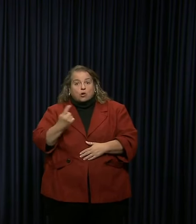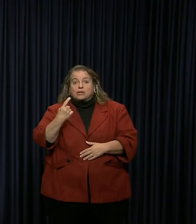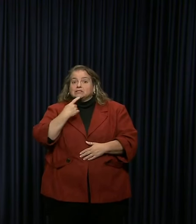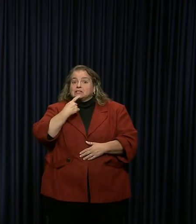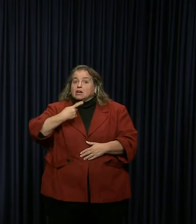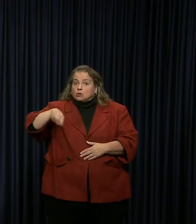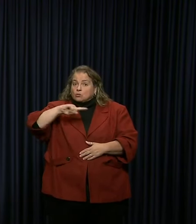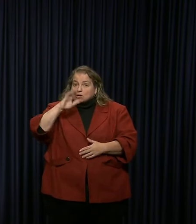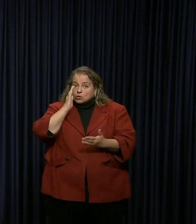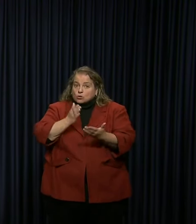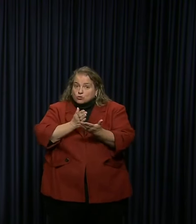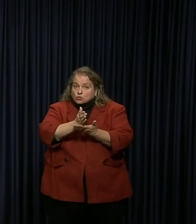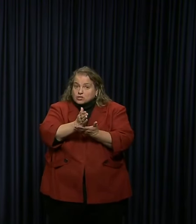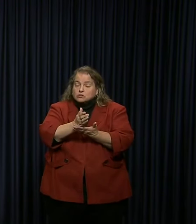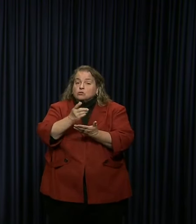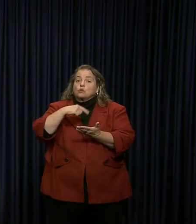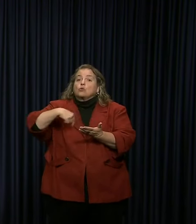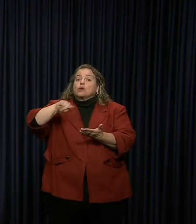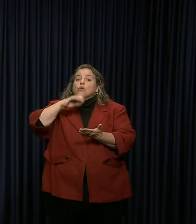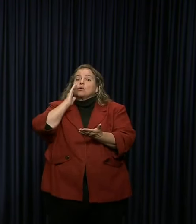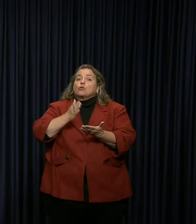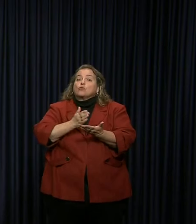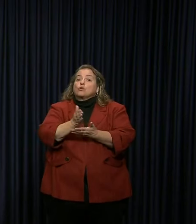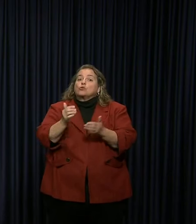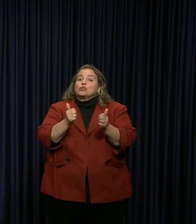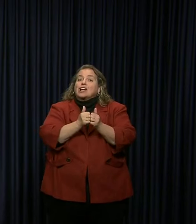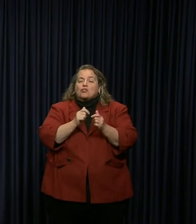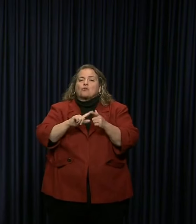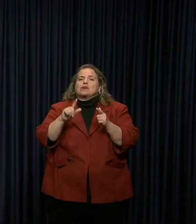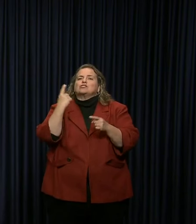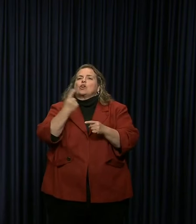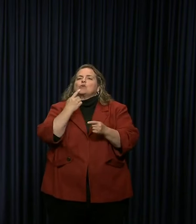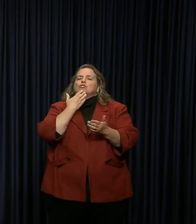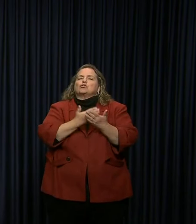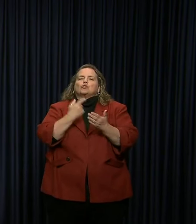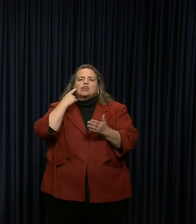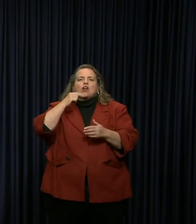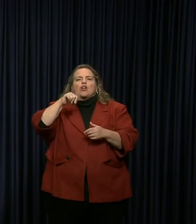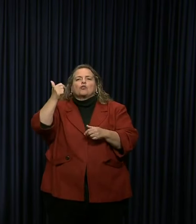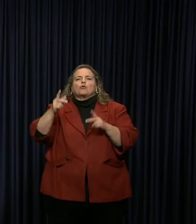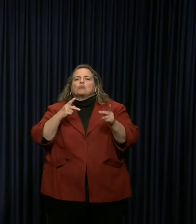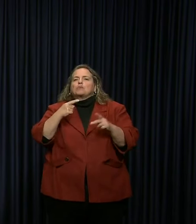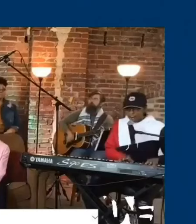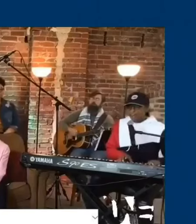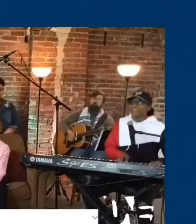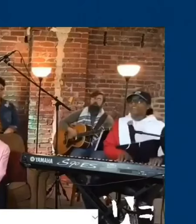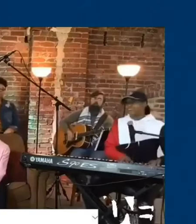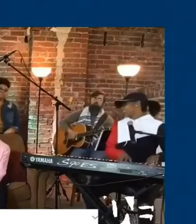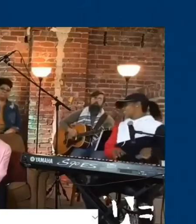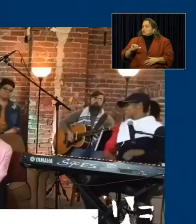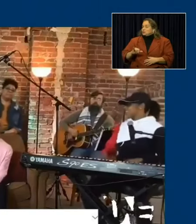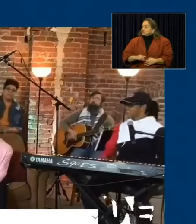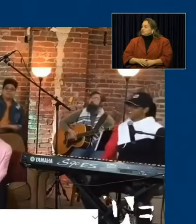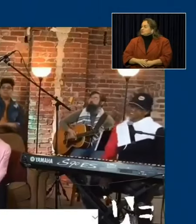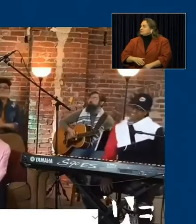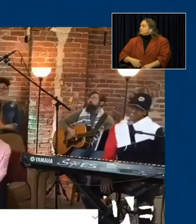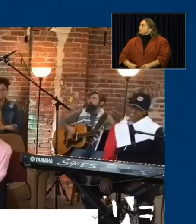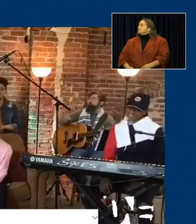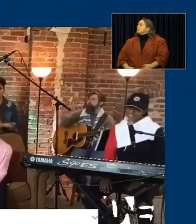and we're going to get through it together, but it's always good to hear other people saying it too. Words of our